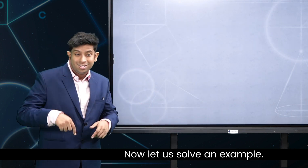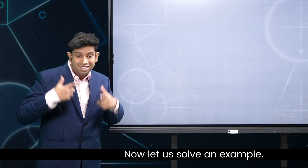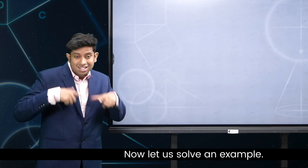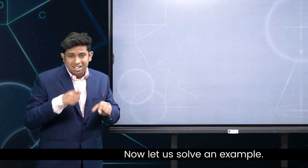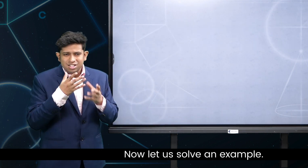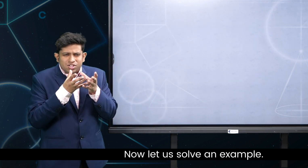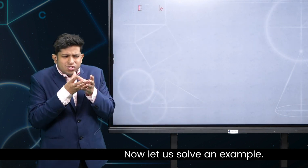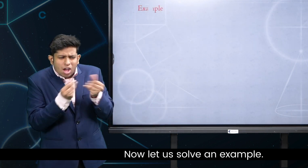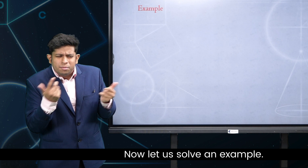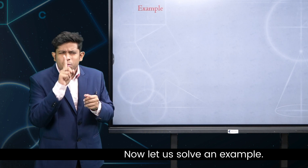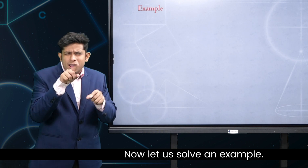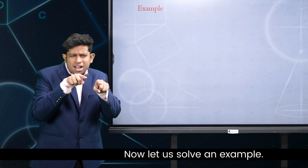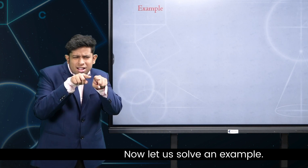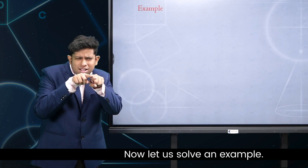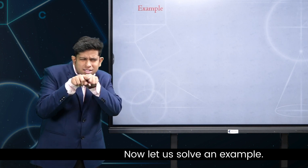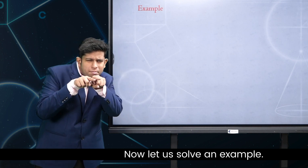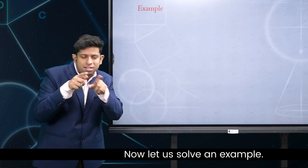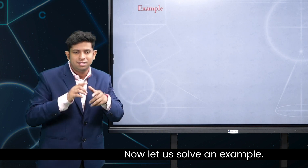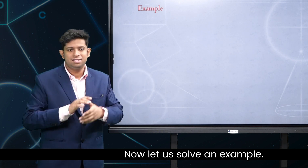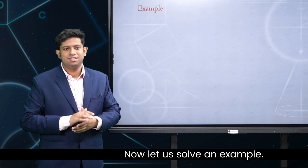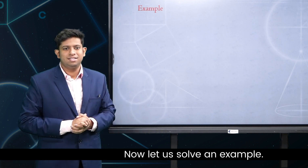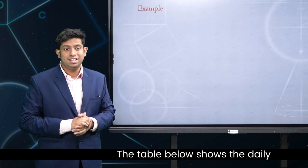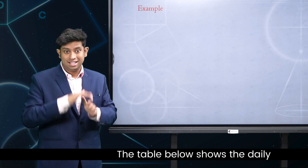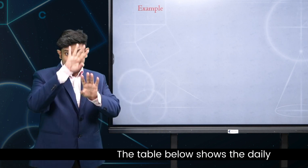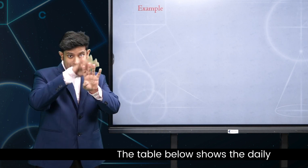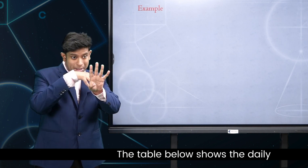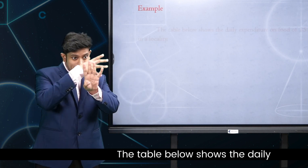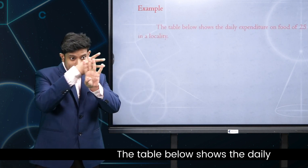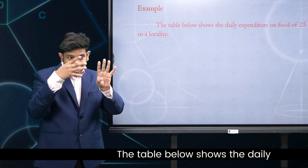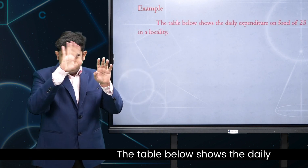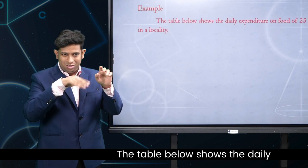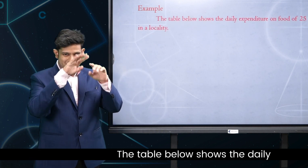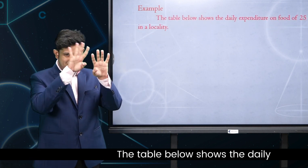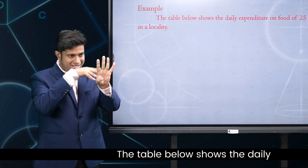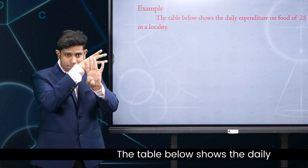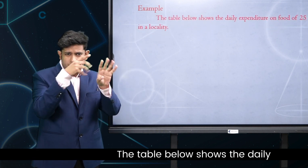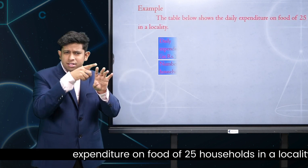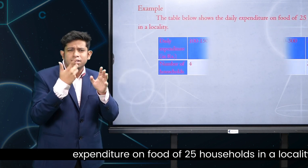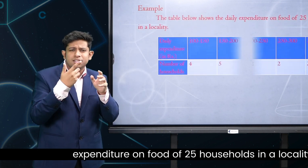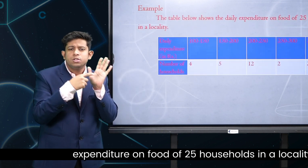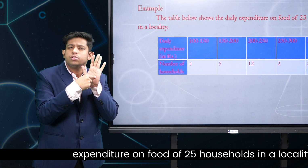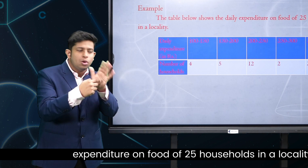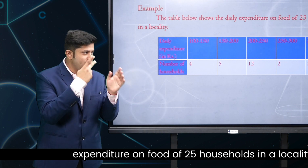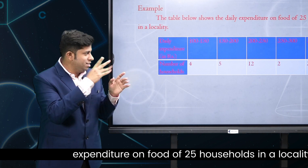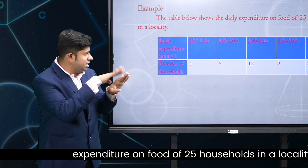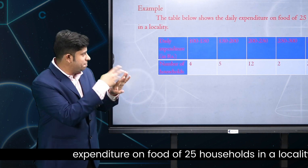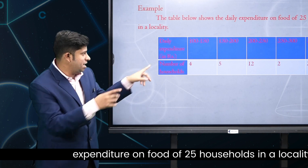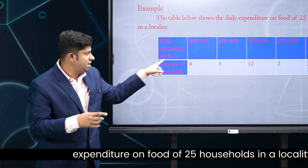Now let us solve an example. The table below shows the daily expenditure on food of